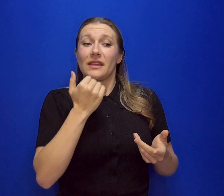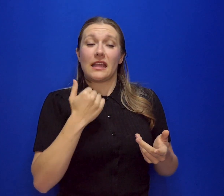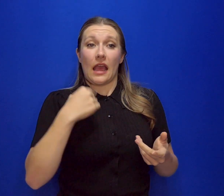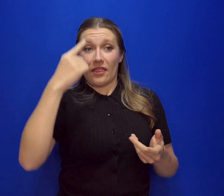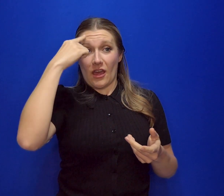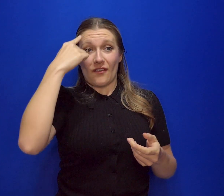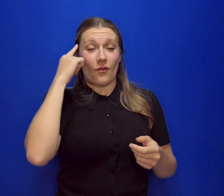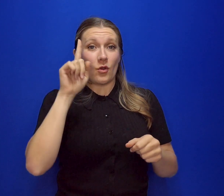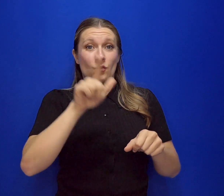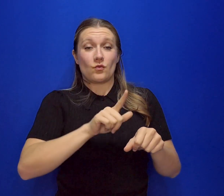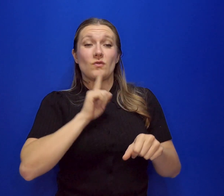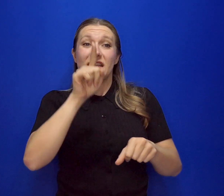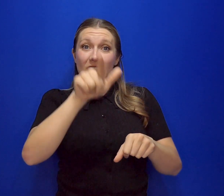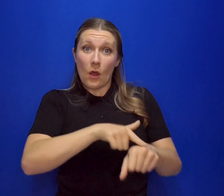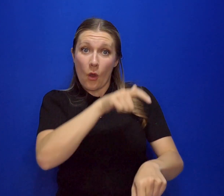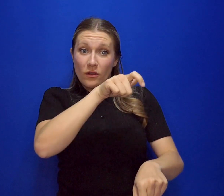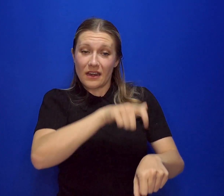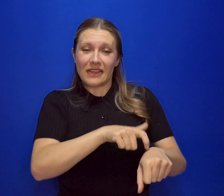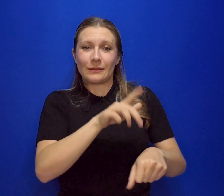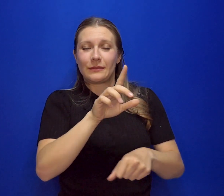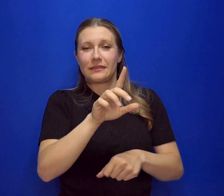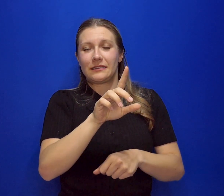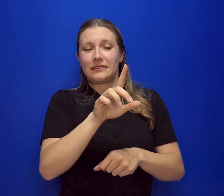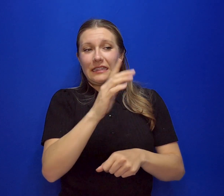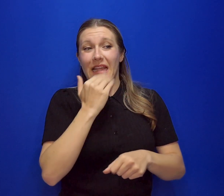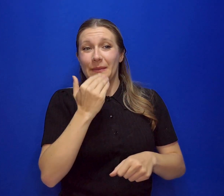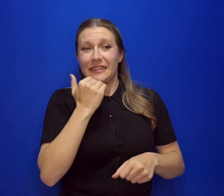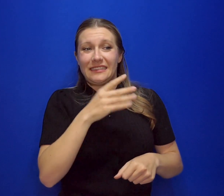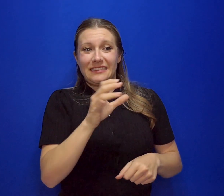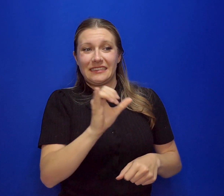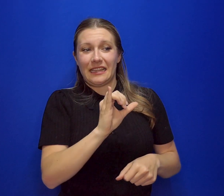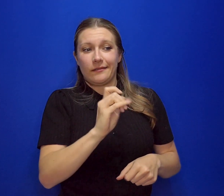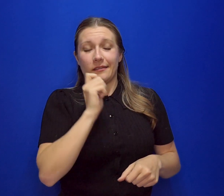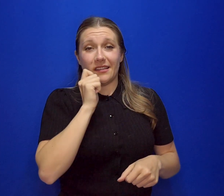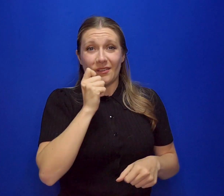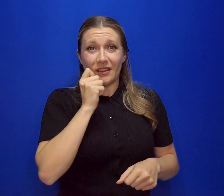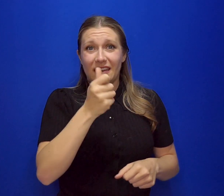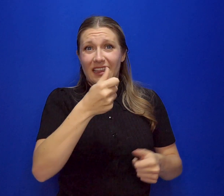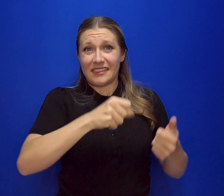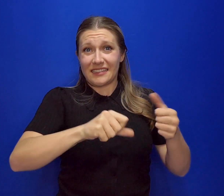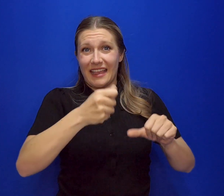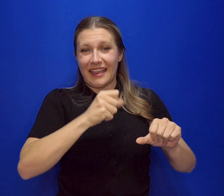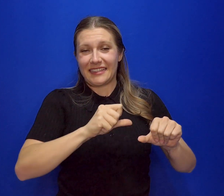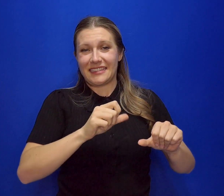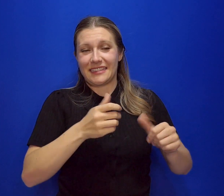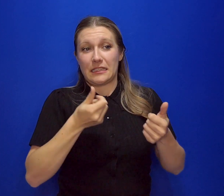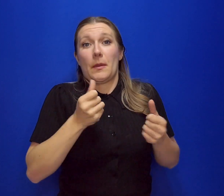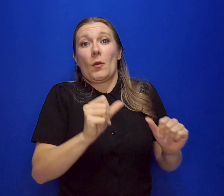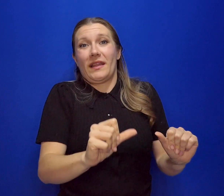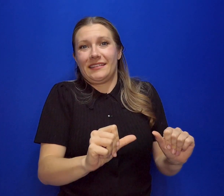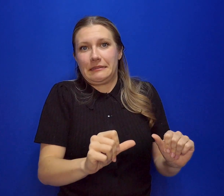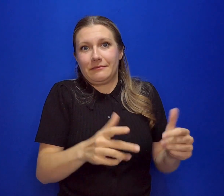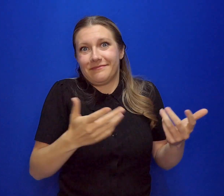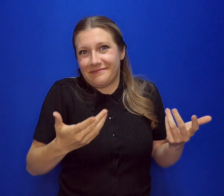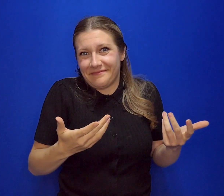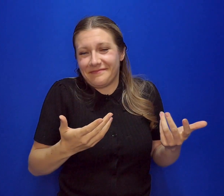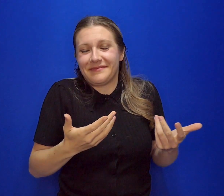long time how diabetes is, it is like a daily science experiment, if you will, right?